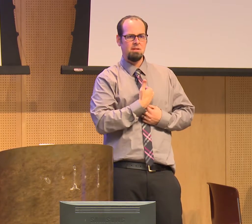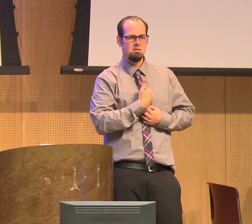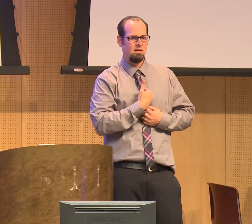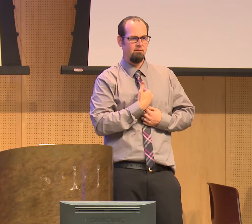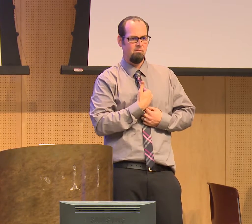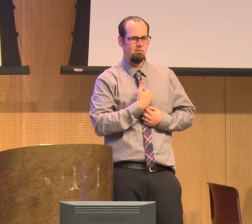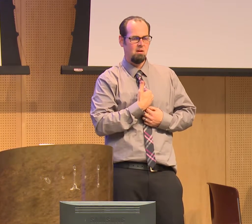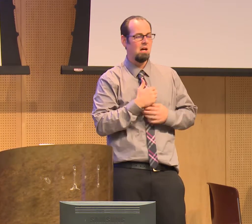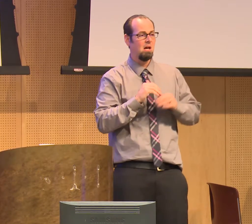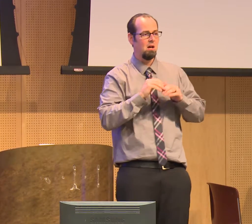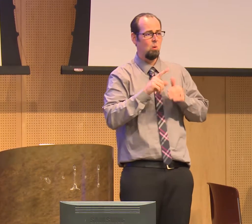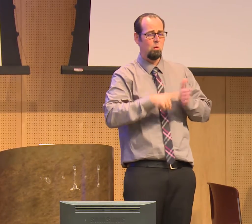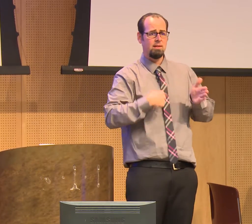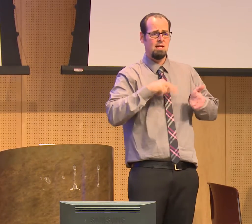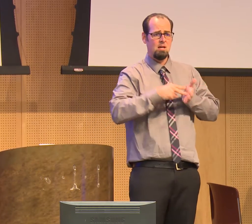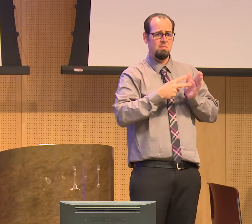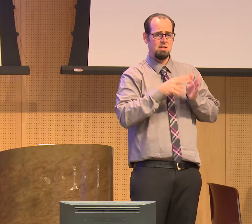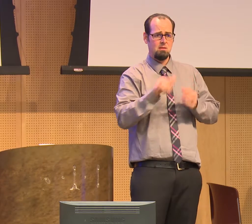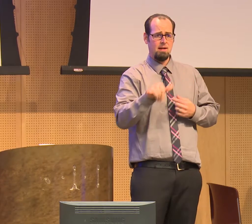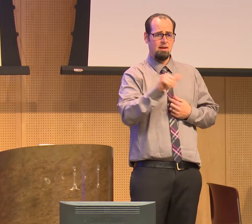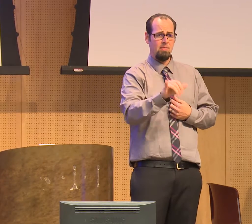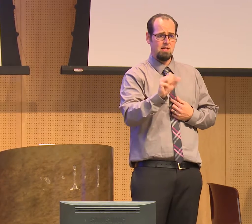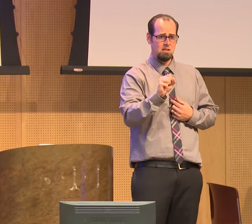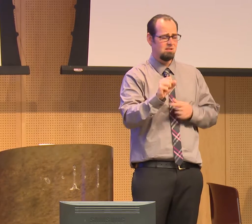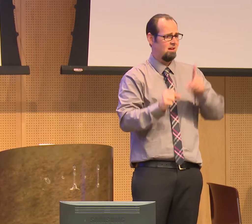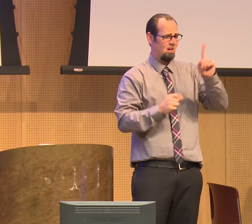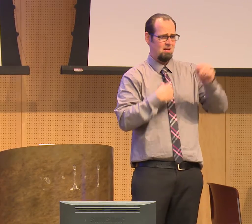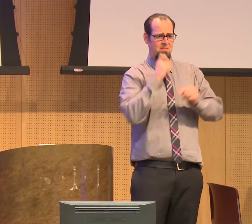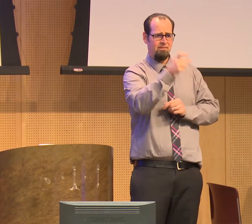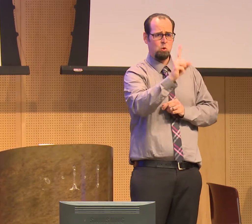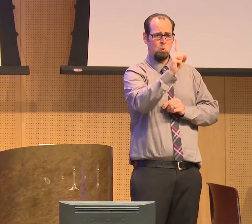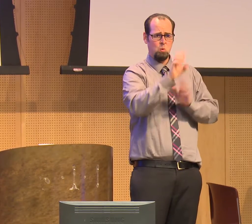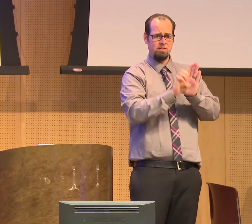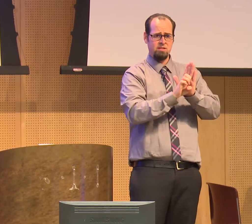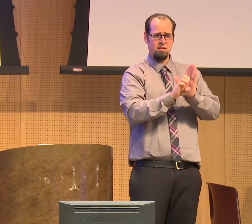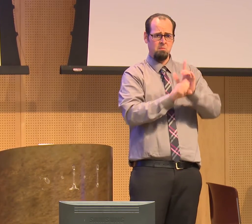myself. What I meant was, here's one example.